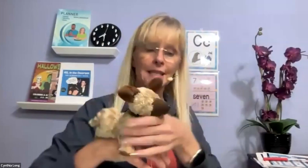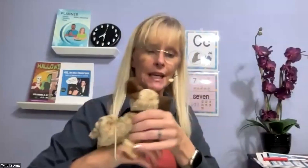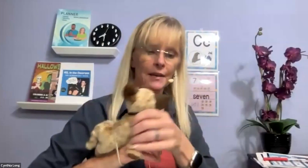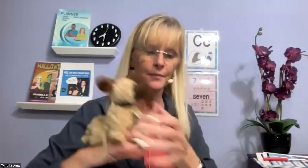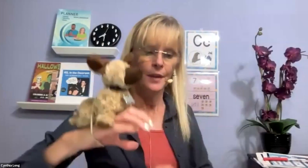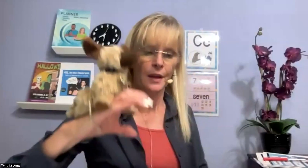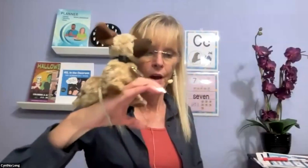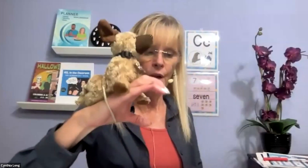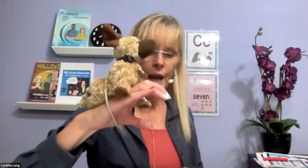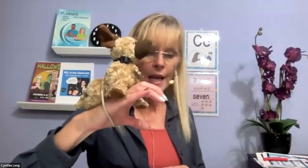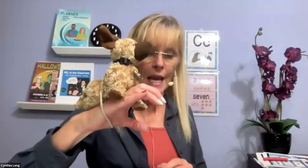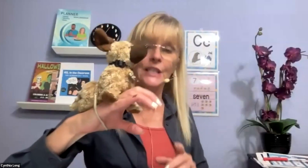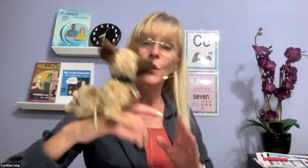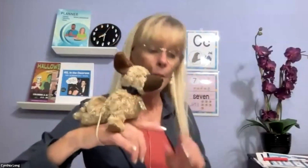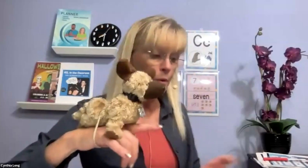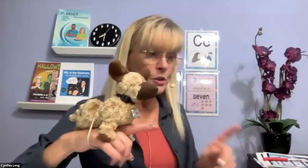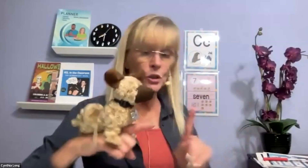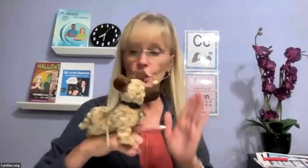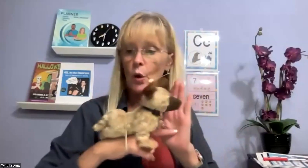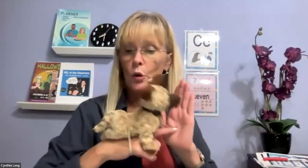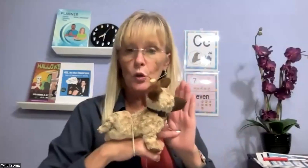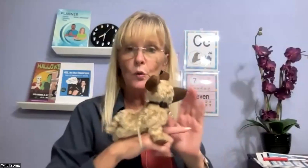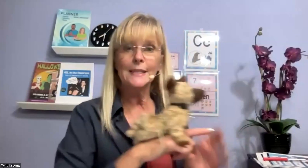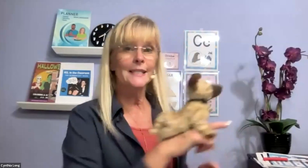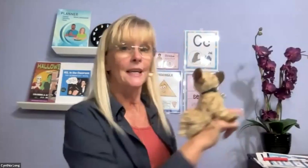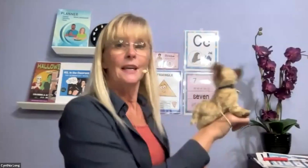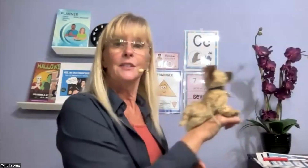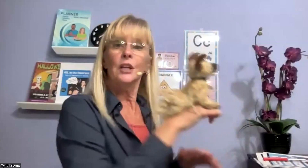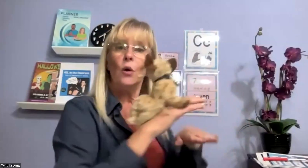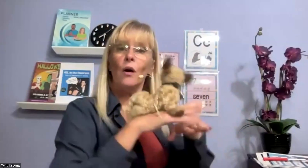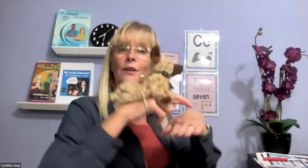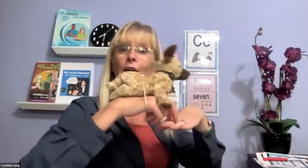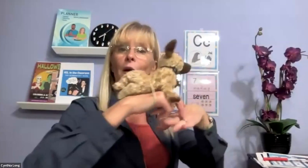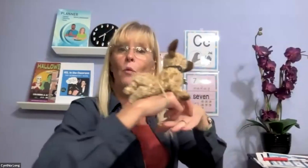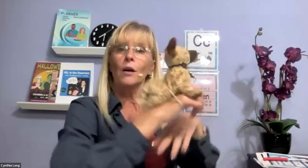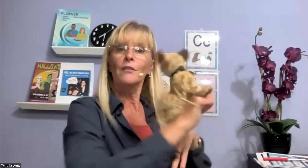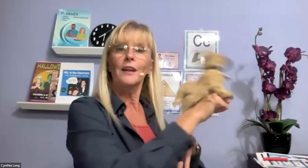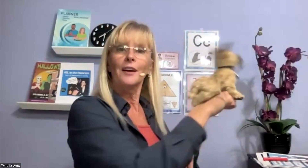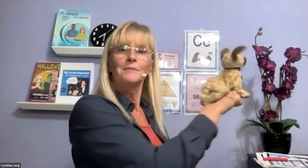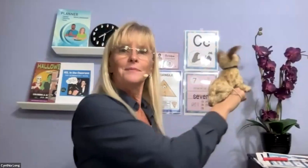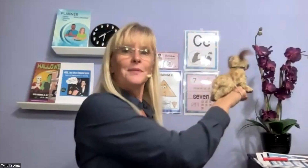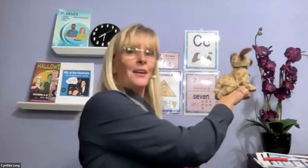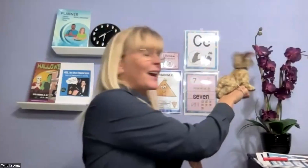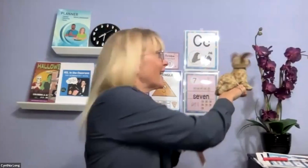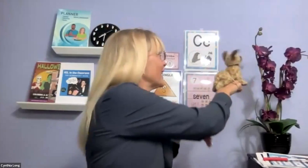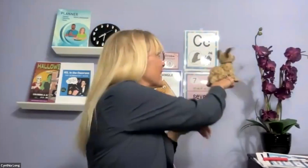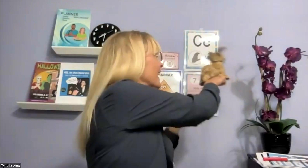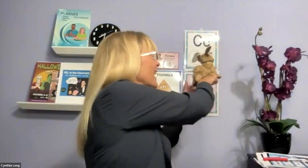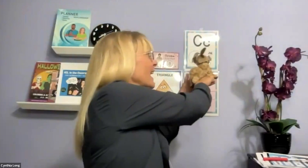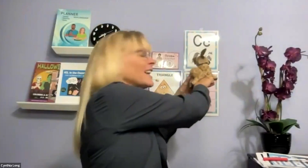C, okay? And so I'm going to show you the C. He's going to go over there and walk over there, okay? And he's